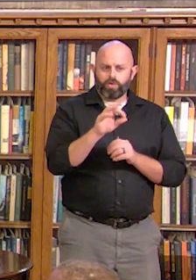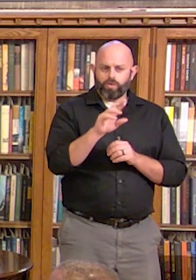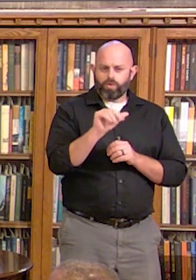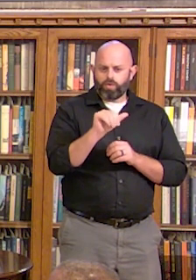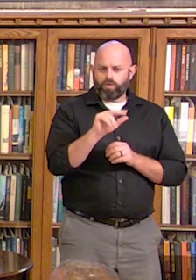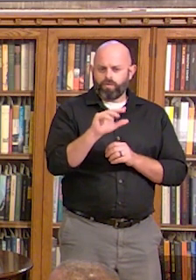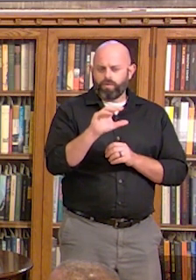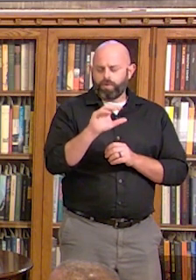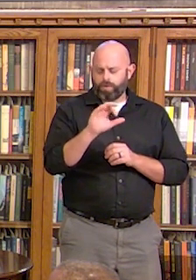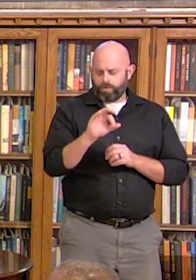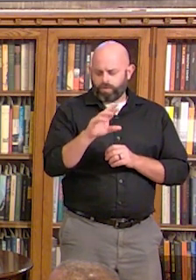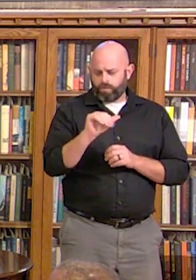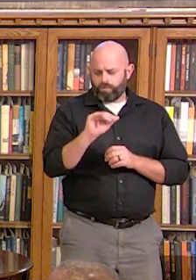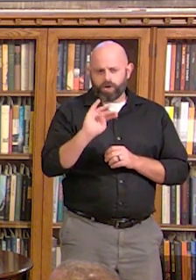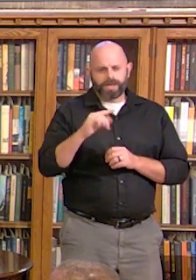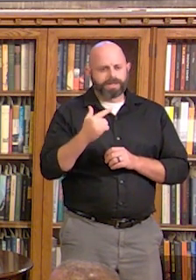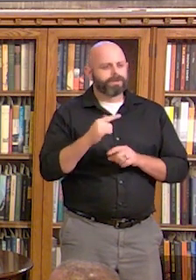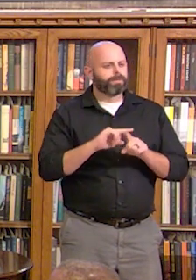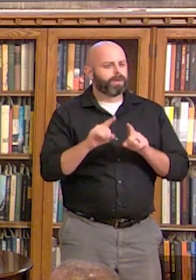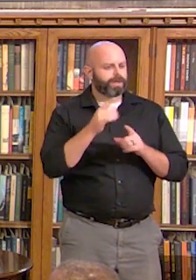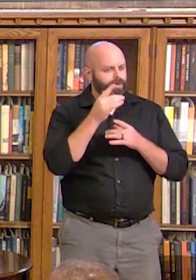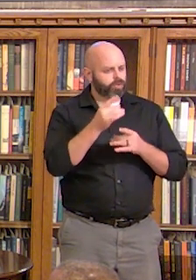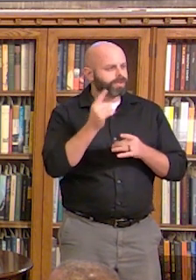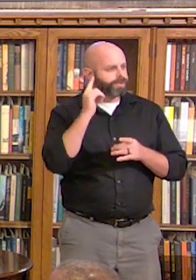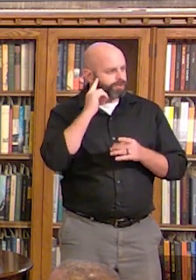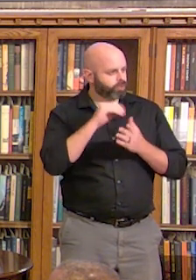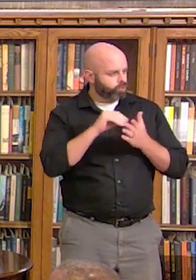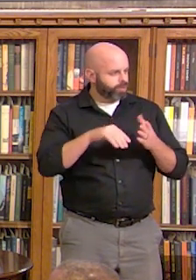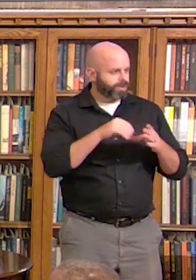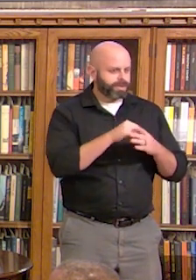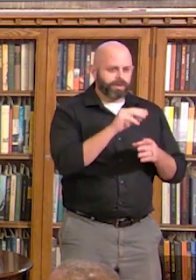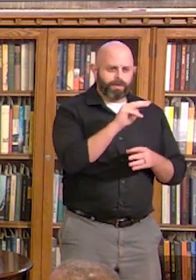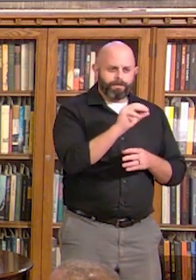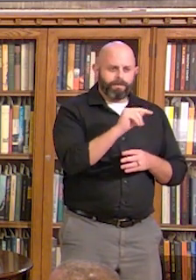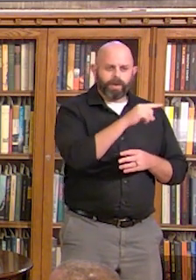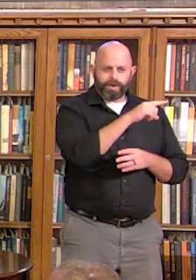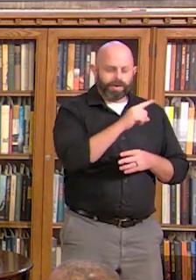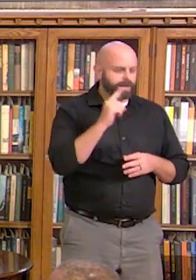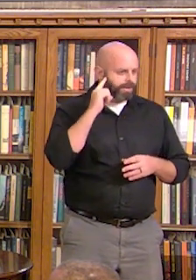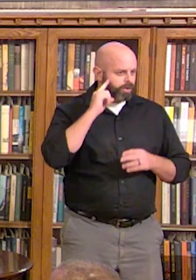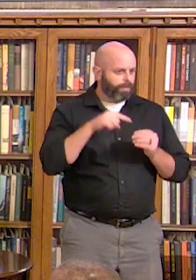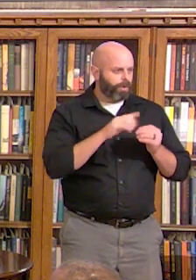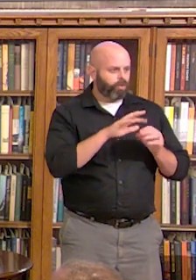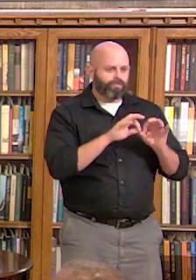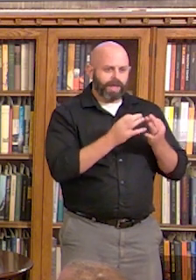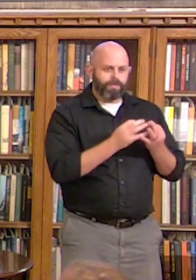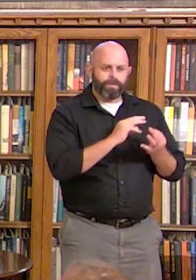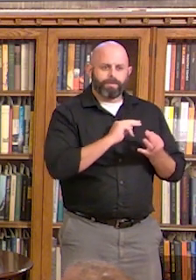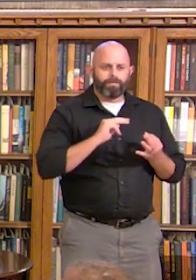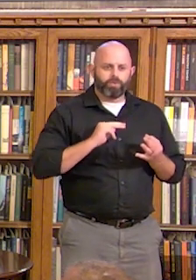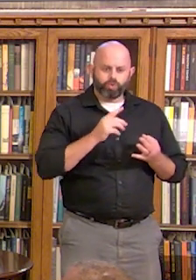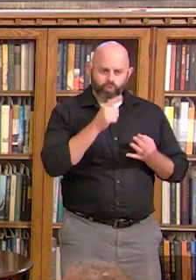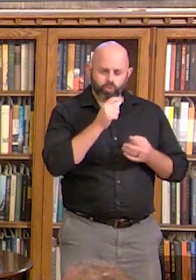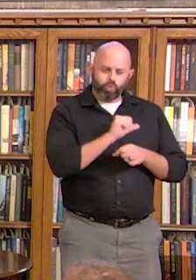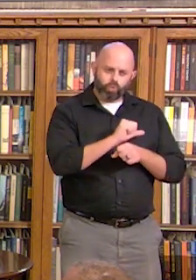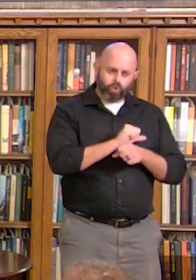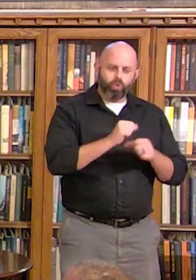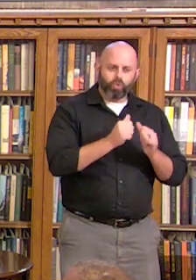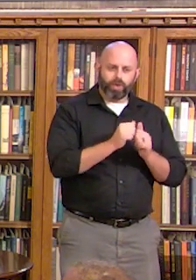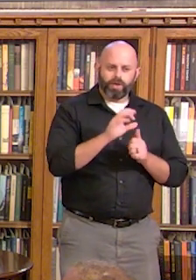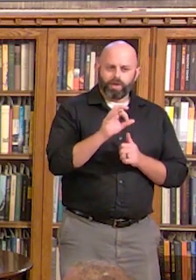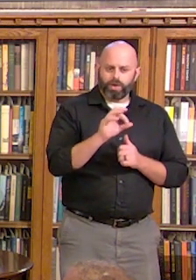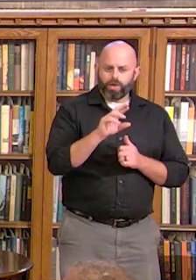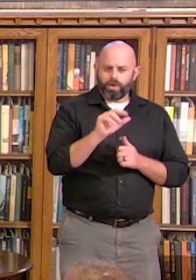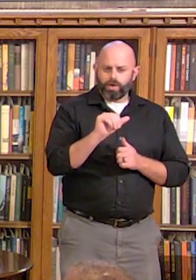was very interesting to hear students in Montana talk about F family members who are involved in the fracking is